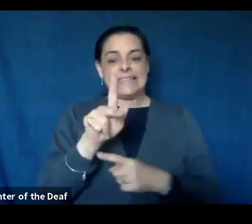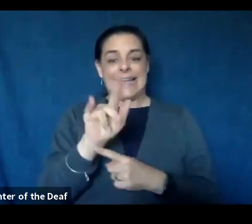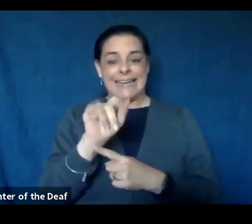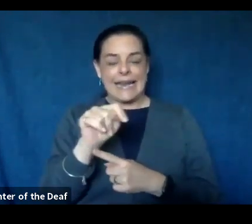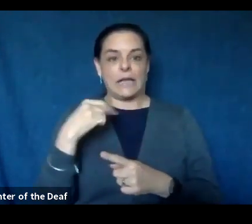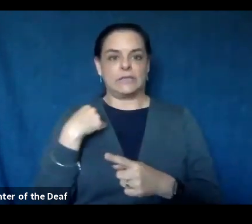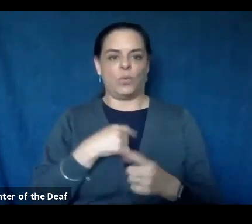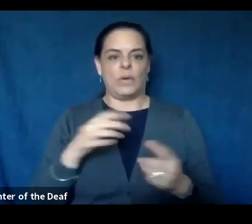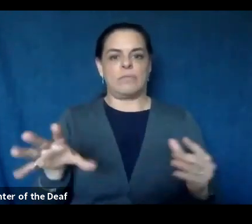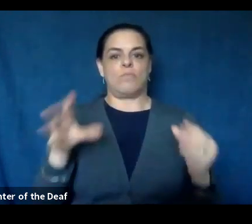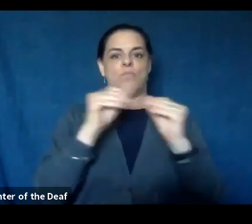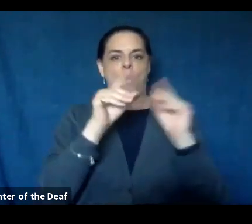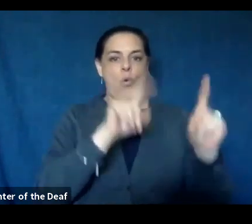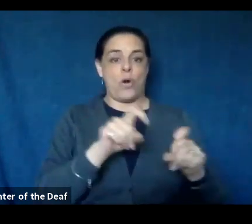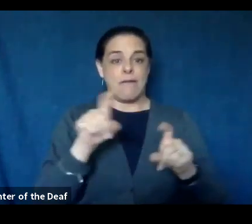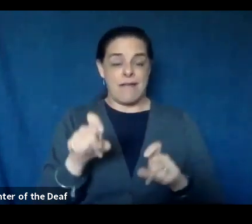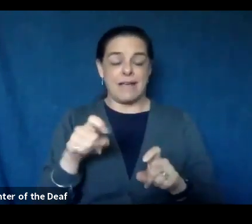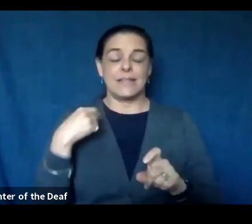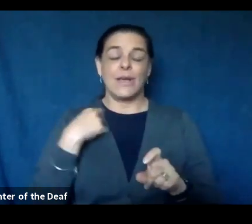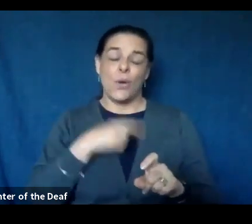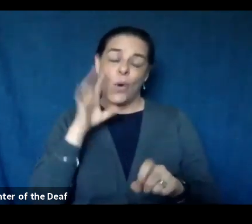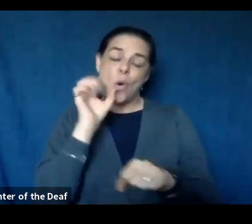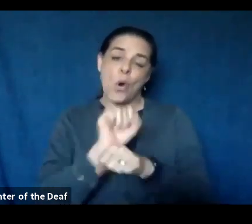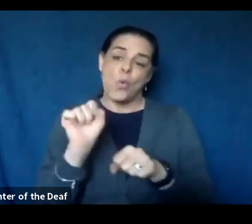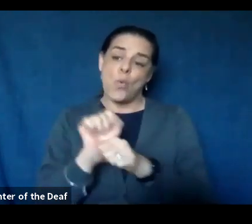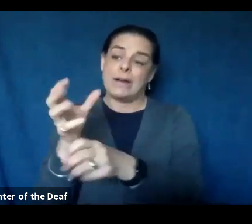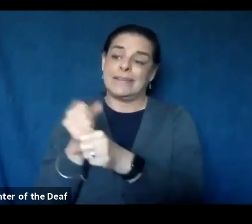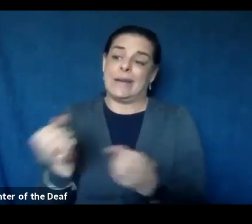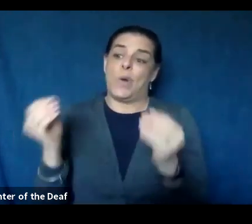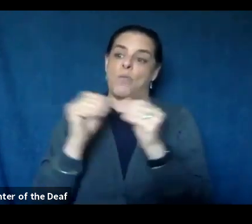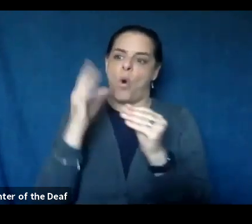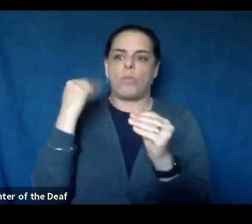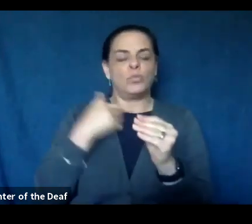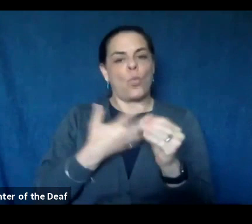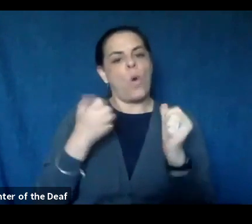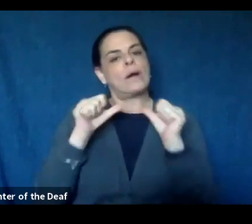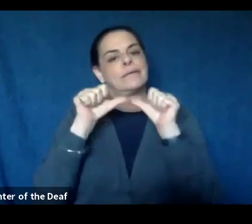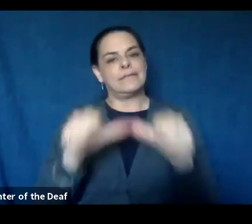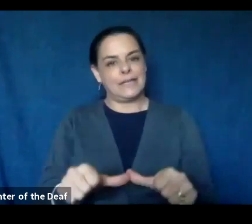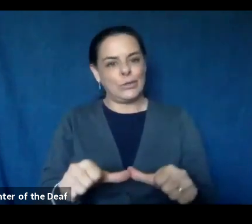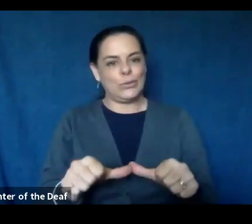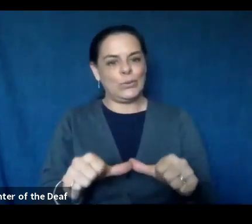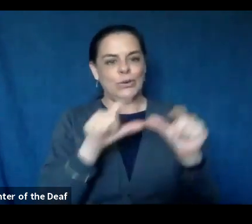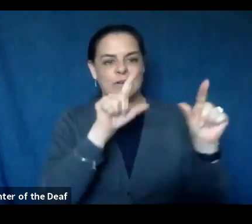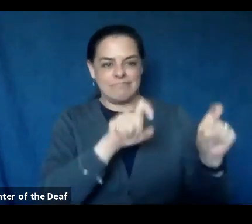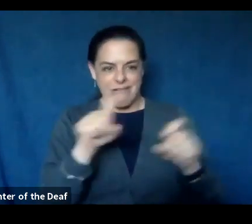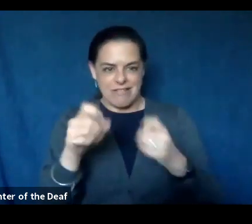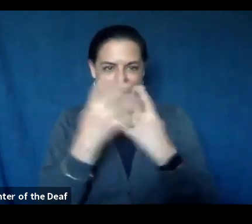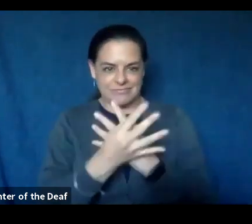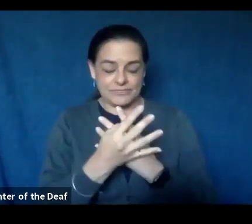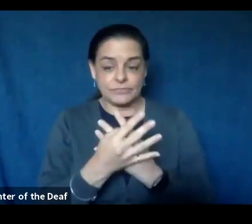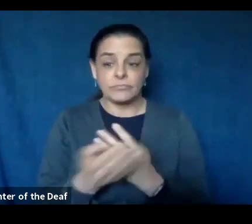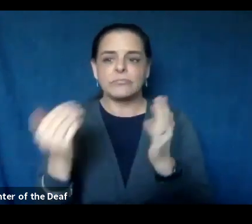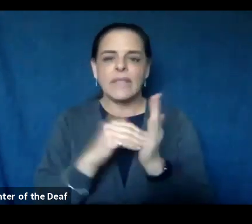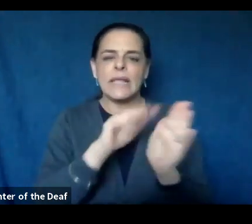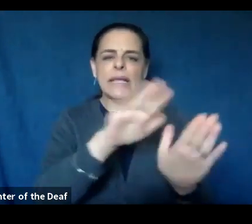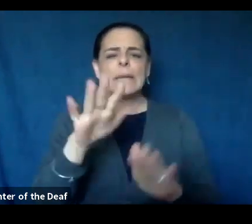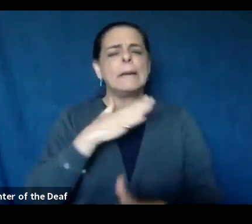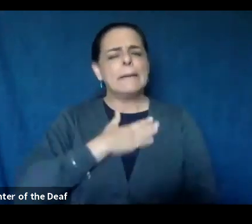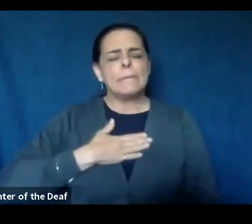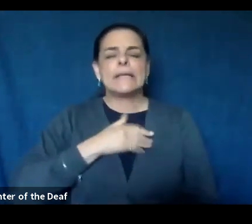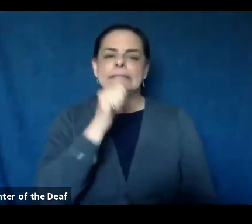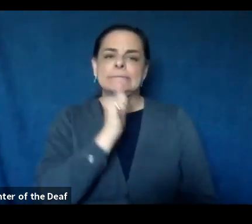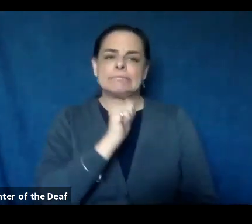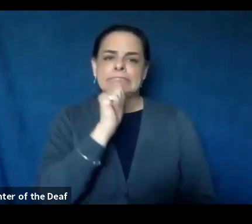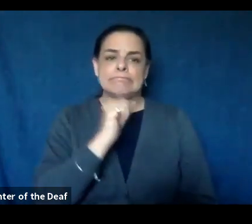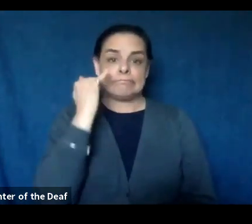supplies, as it is our desire to continue this level of testing. Again, we just ask that people be patient as